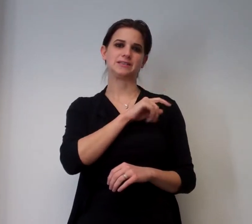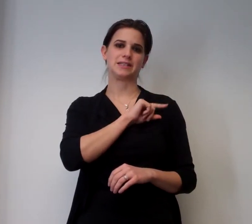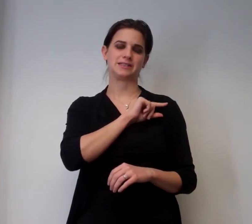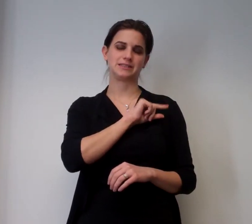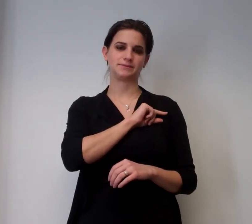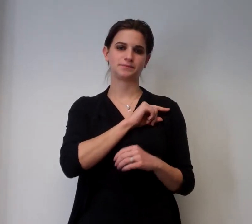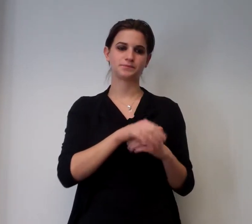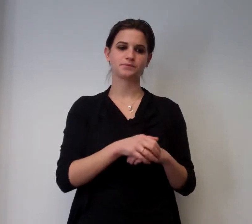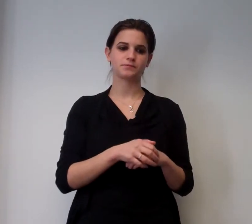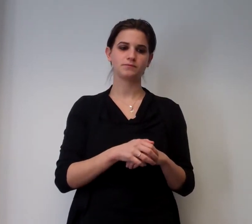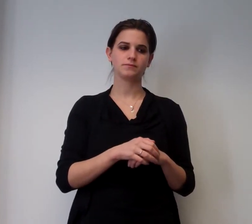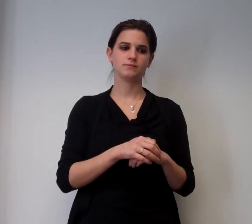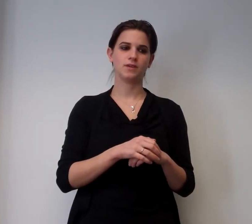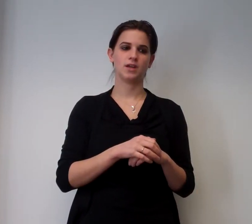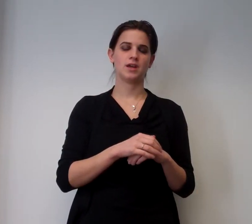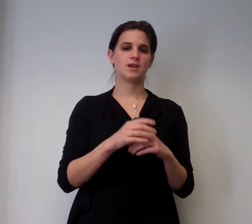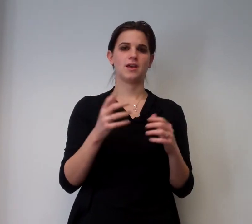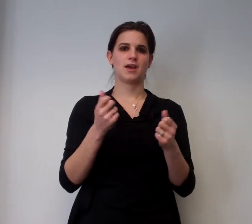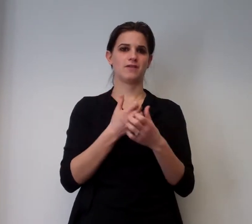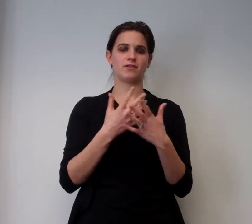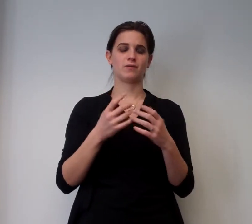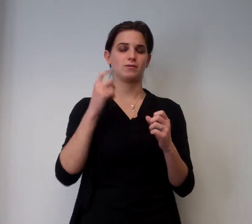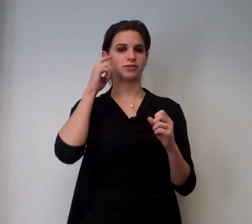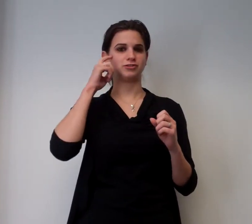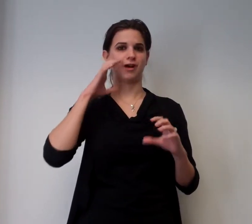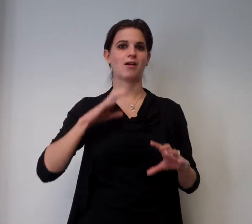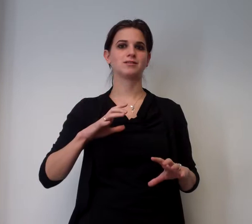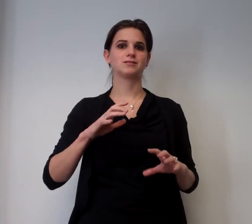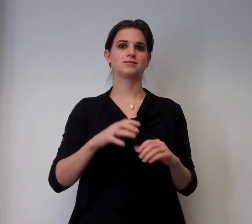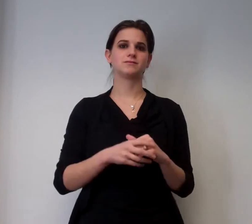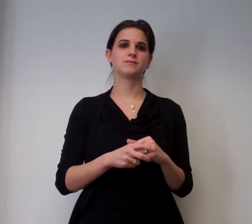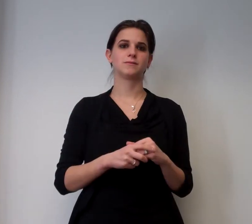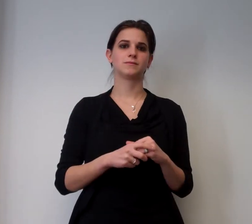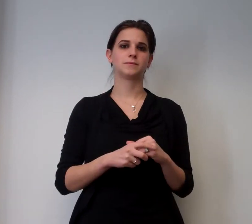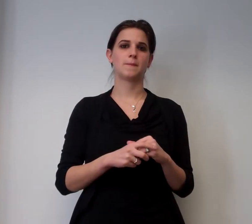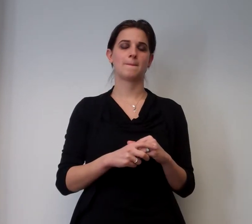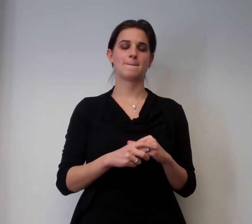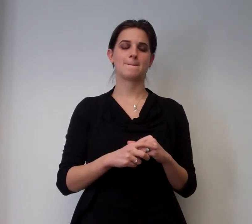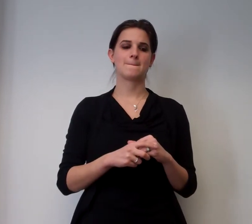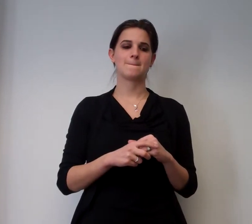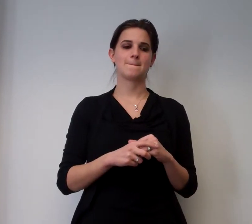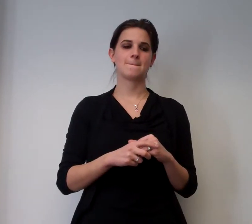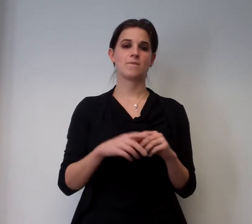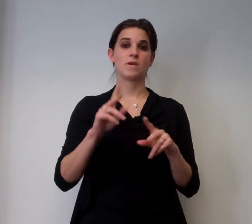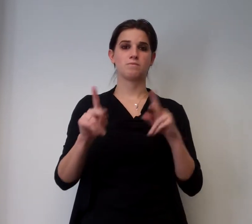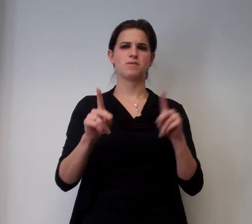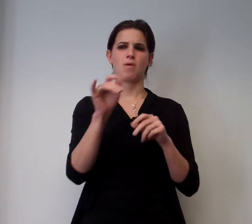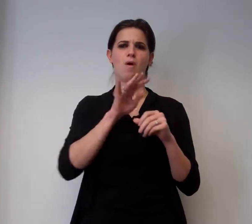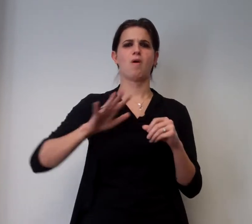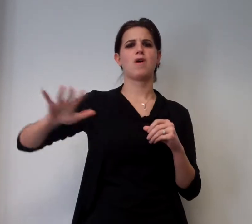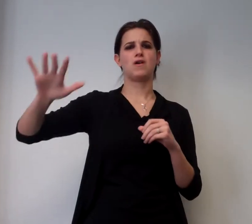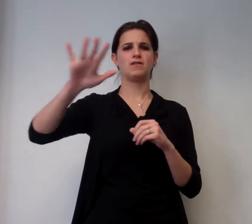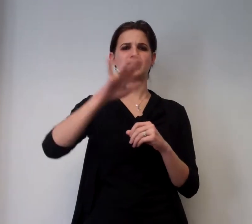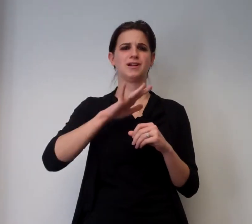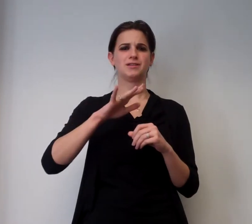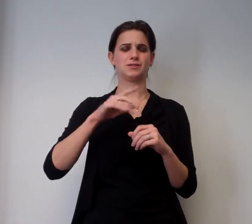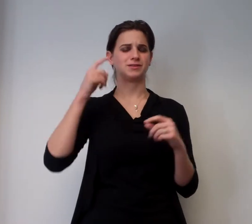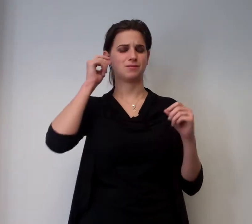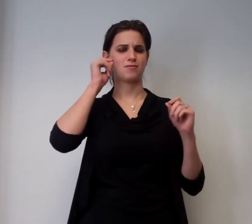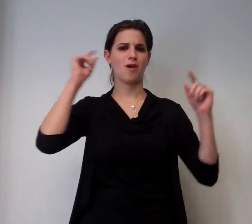so? What made it possible for people all over the country now to see this case, to hear this case,